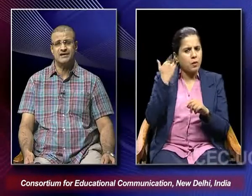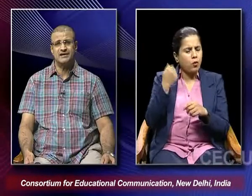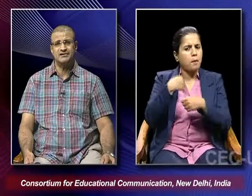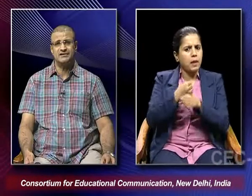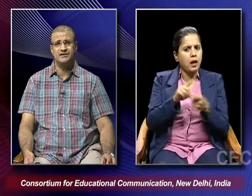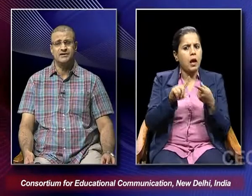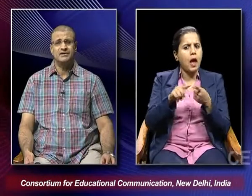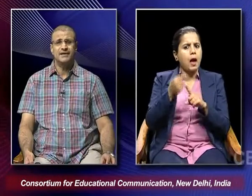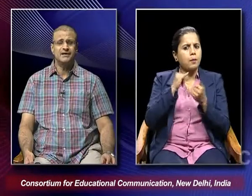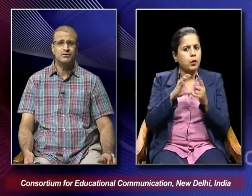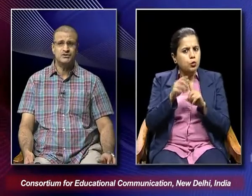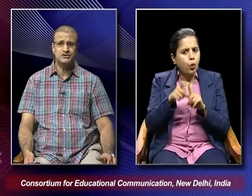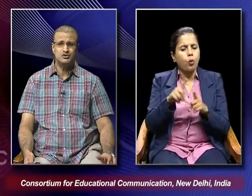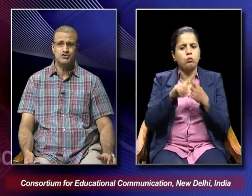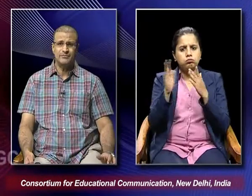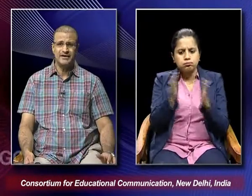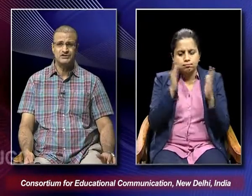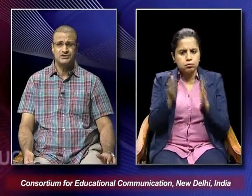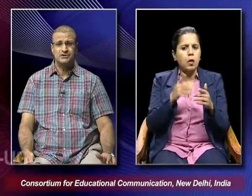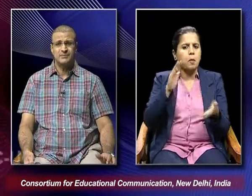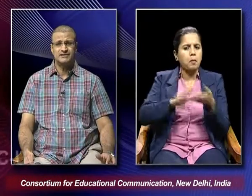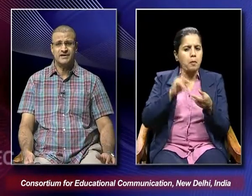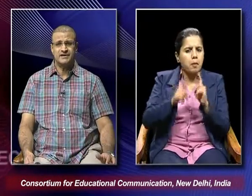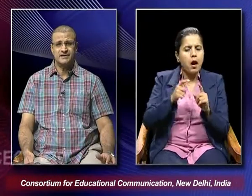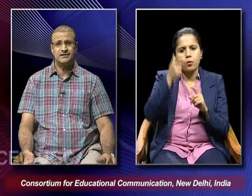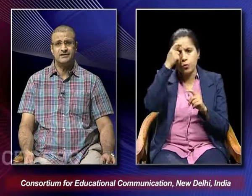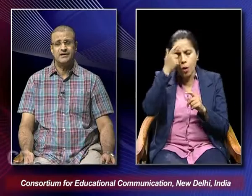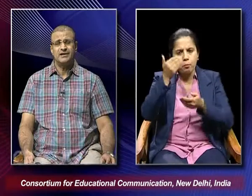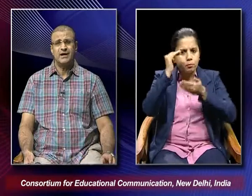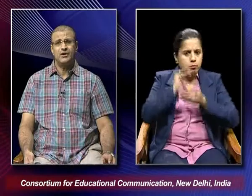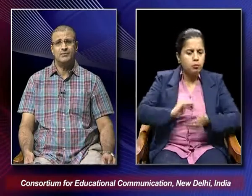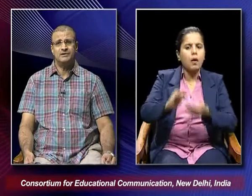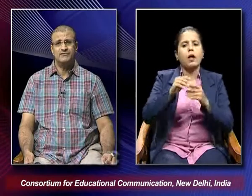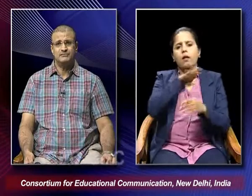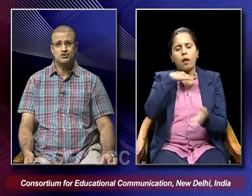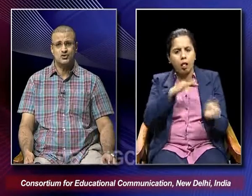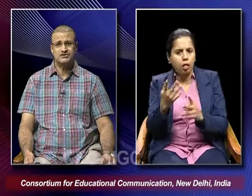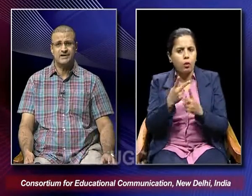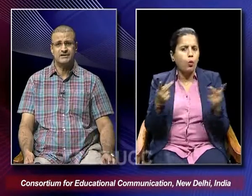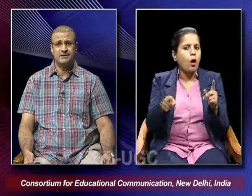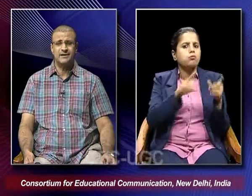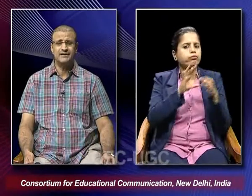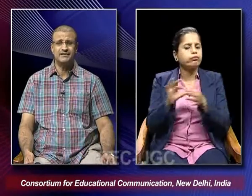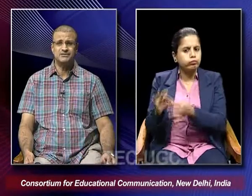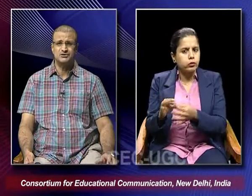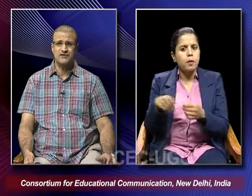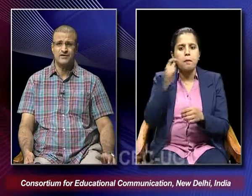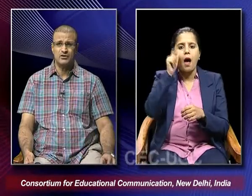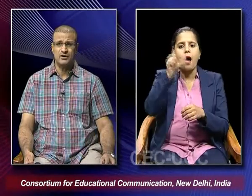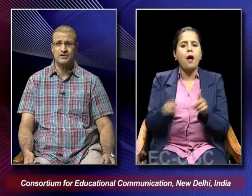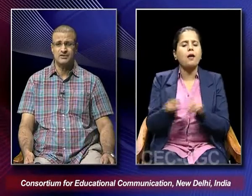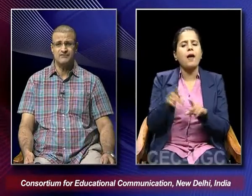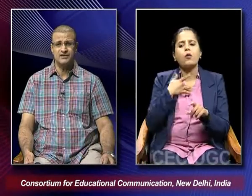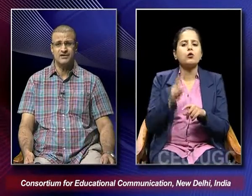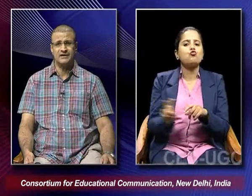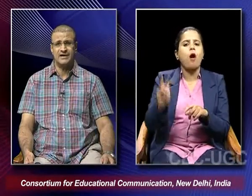are linked, they connect to the issues of marriage, birth and death, and how the film shows that a man is a musafir or